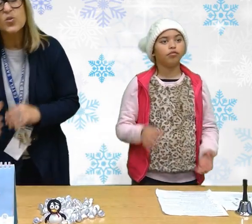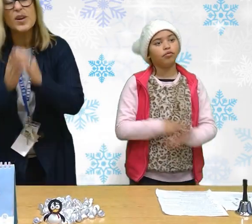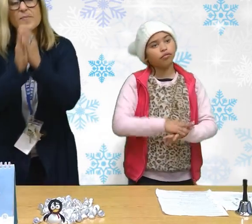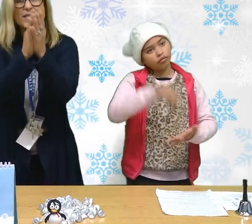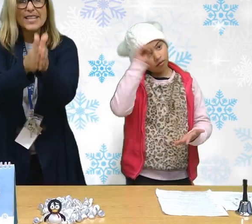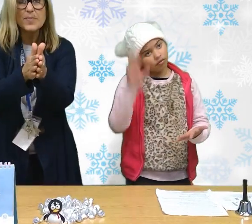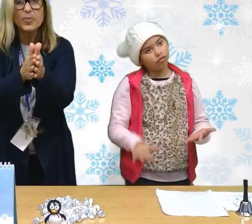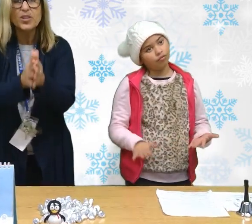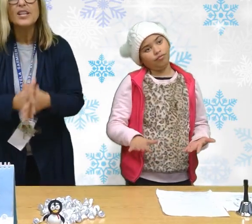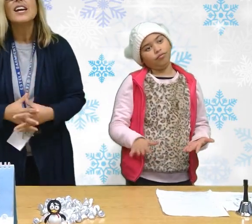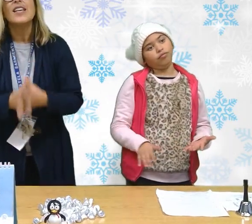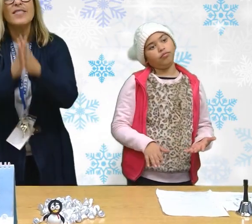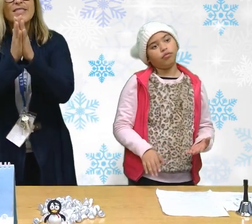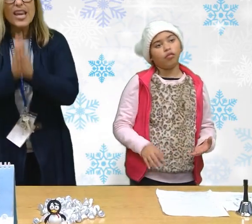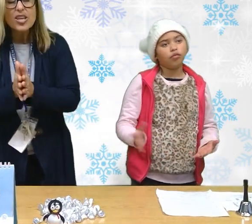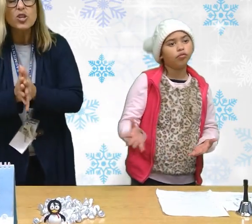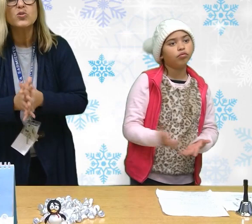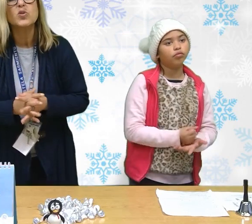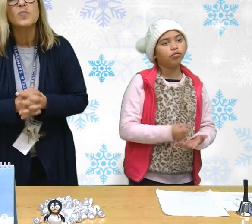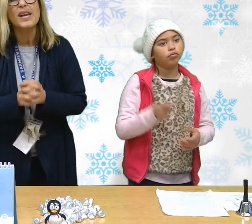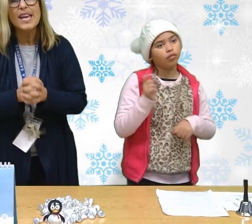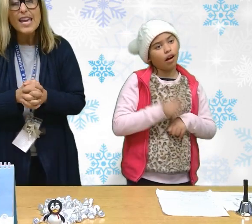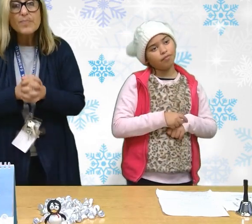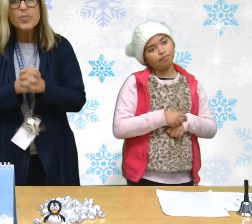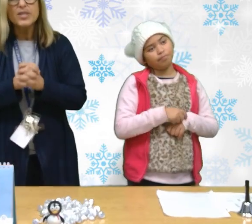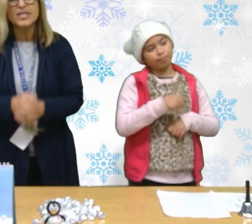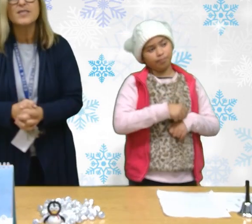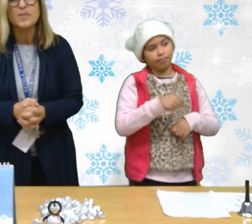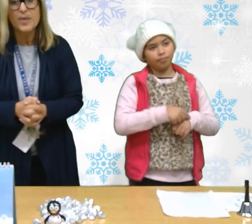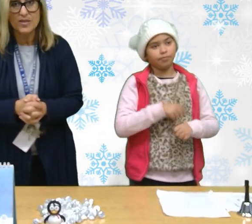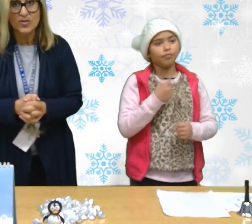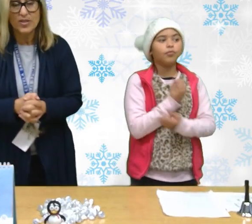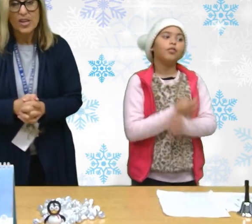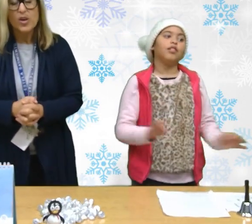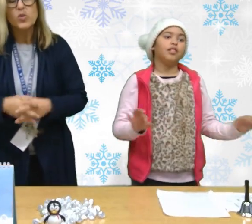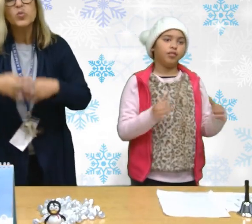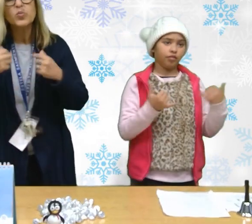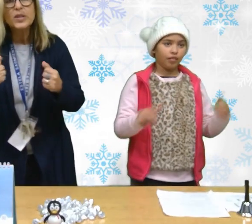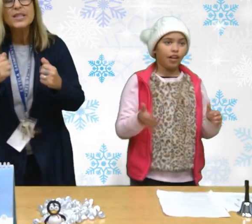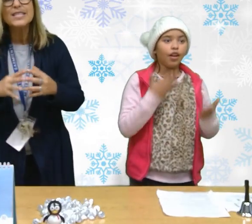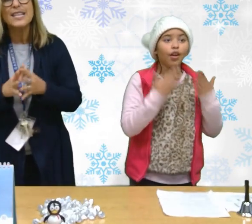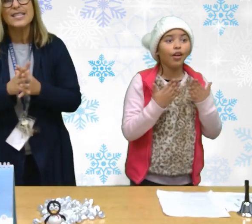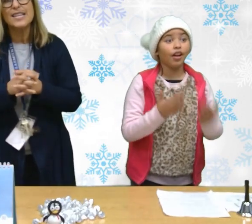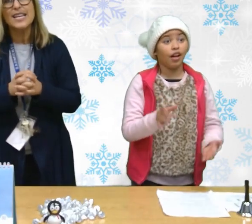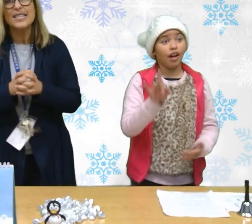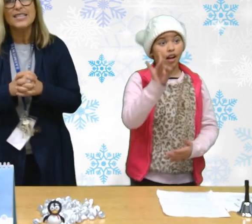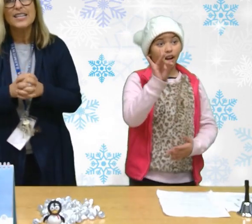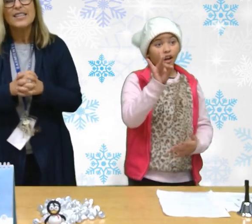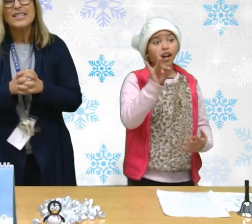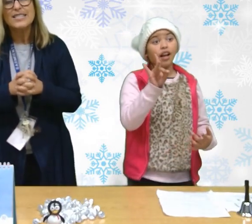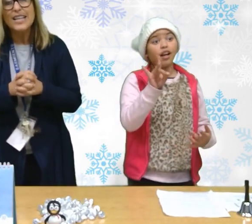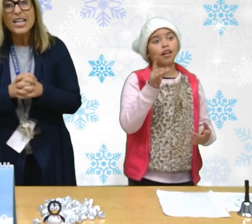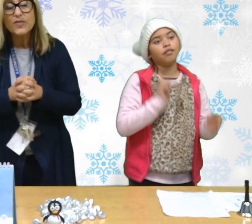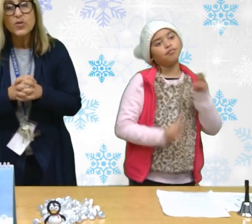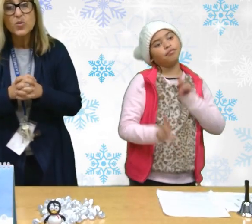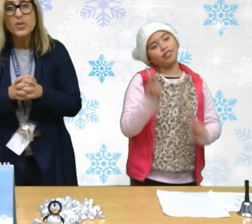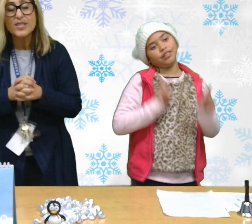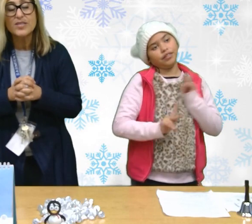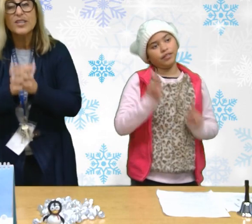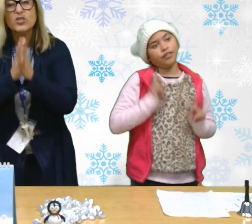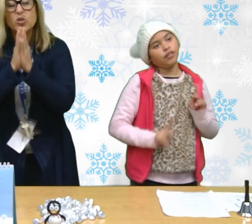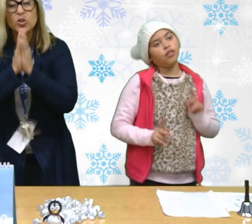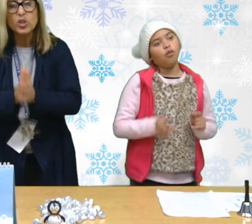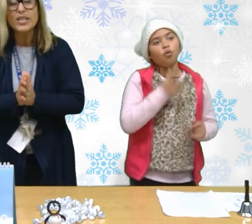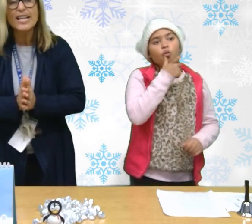Congratulations, Raymond Temple, and thank you to my 8 participants who really dedicated these last few